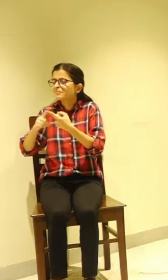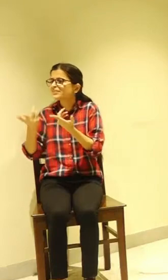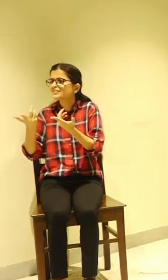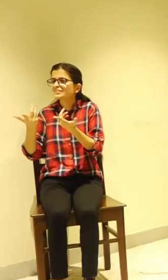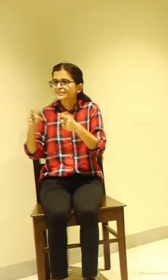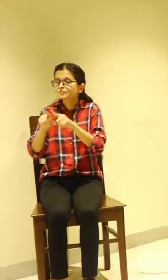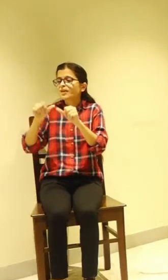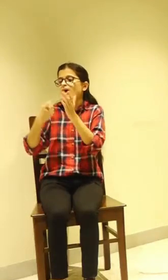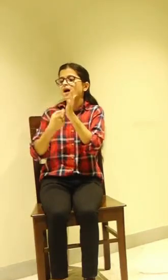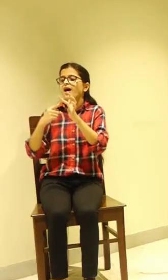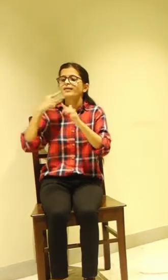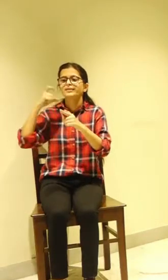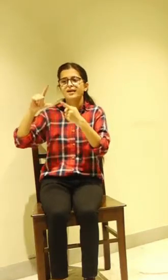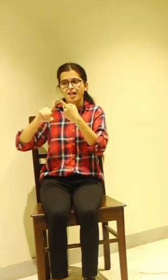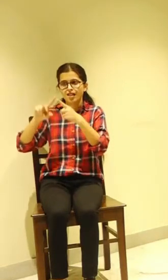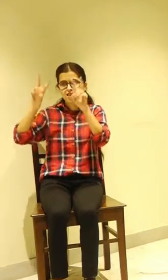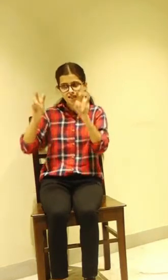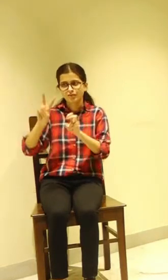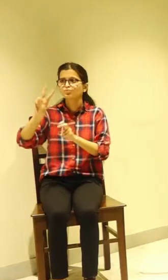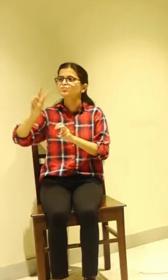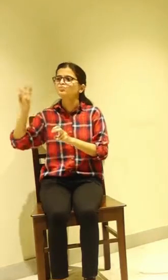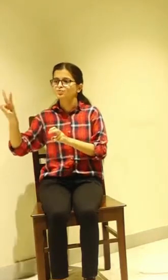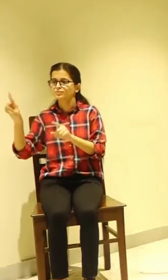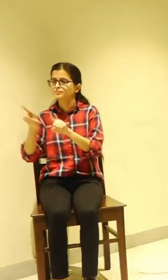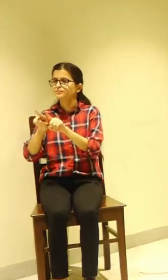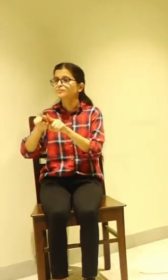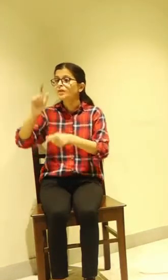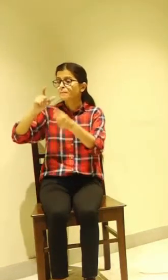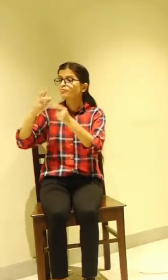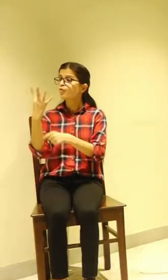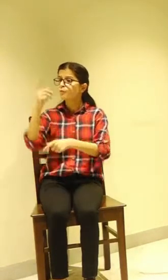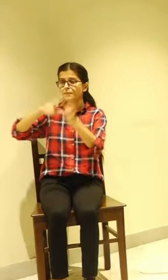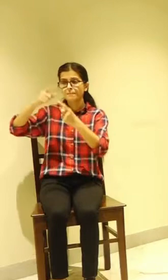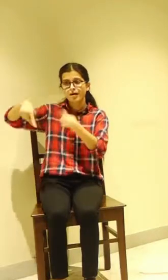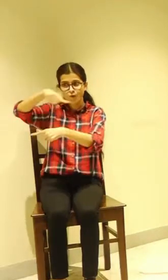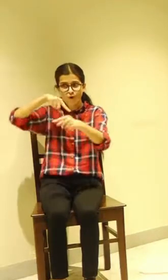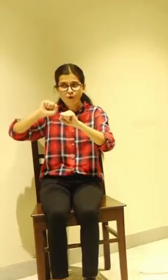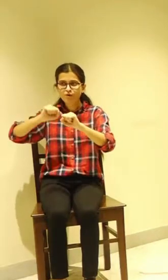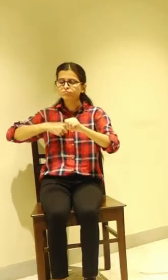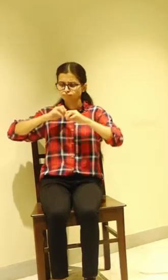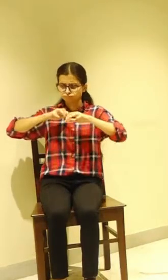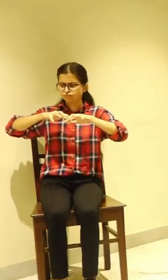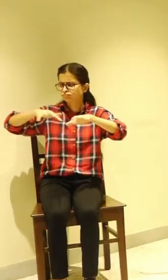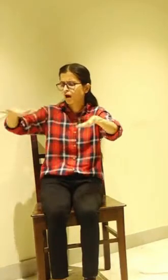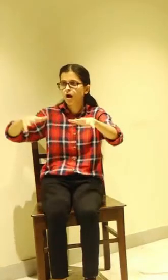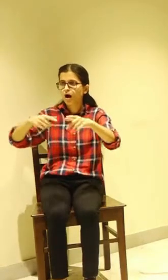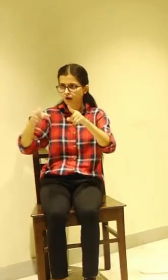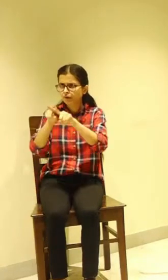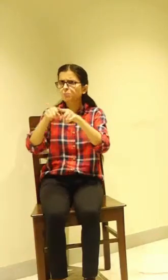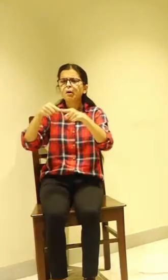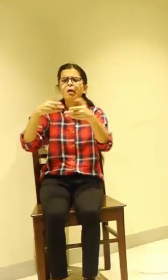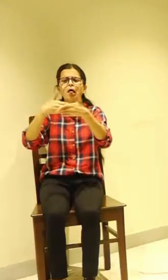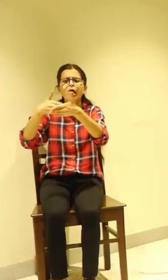bringing in Article 22. And the fourth was the people were unhappy with it because there was widespread discontent which sort of